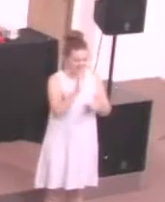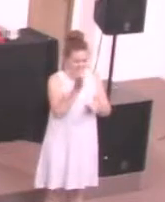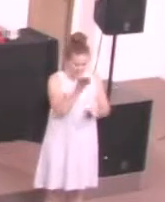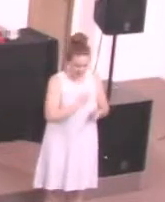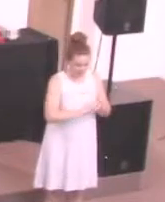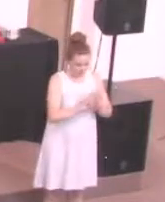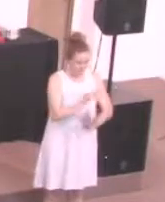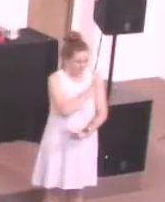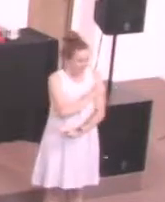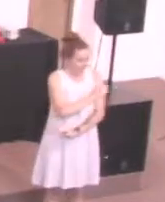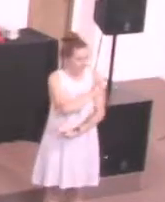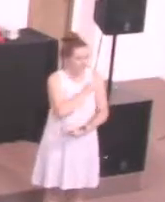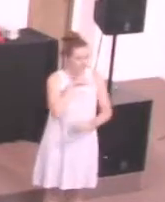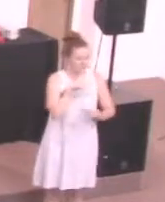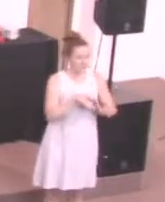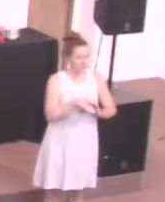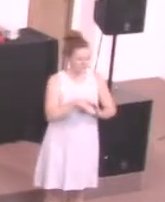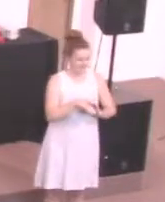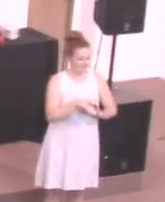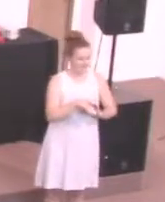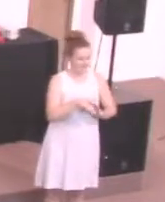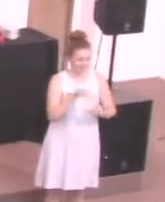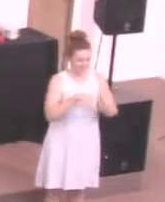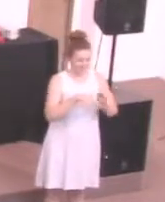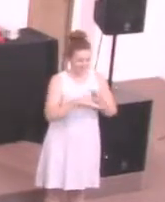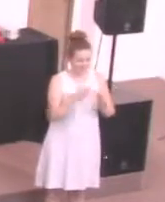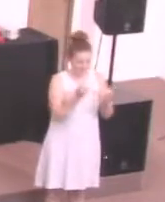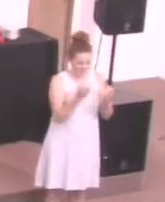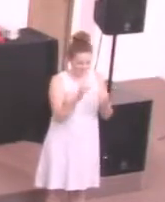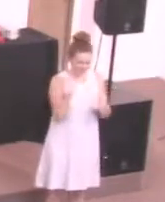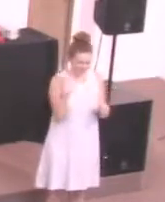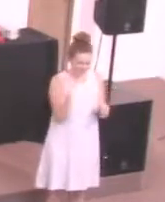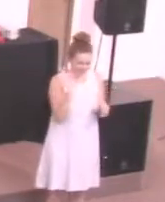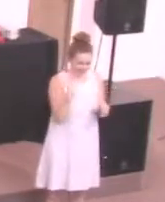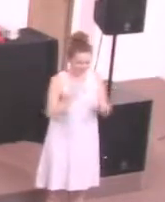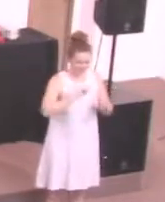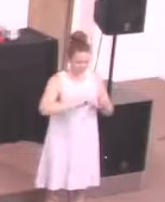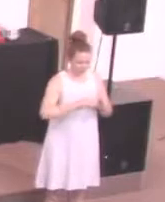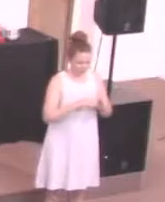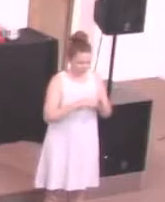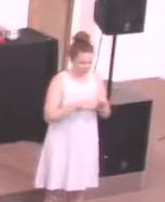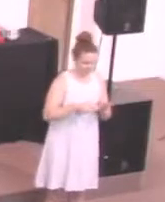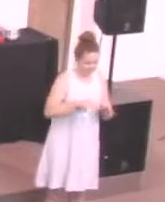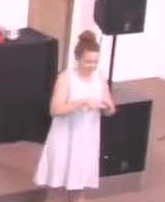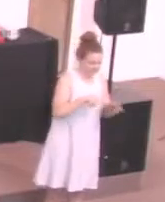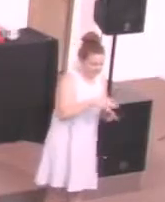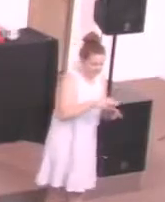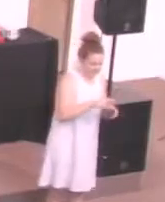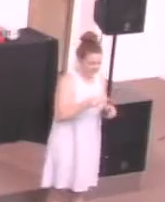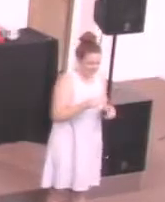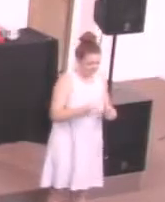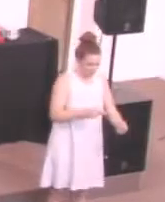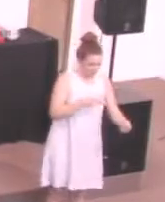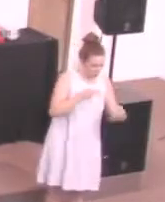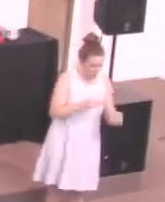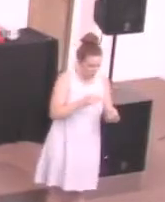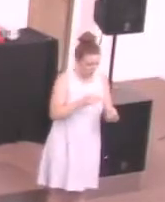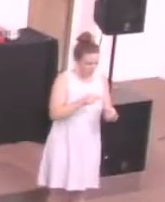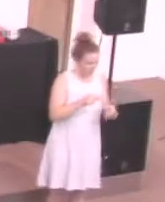Think about that. So many pastors, if they start to stumble or they get caught up, they can't come to the altar like y'all